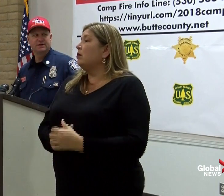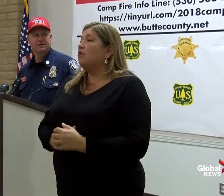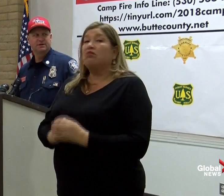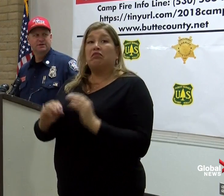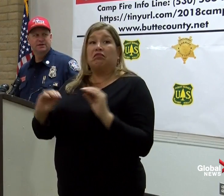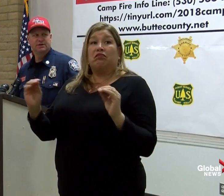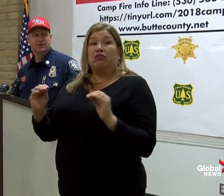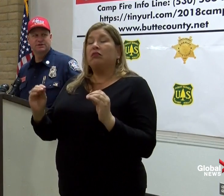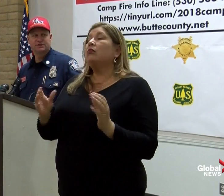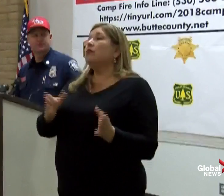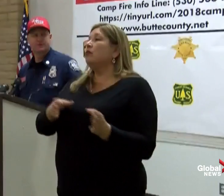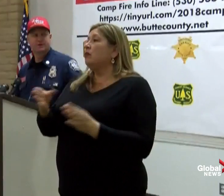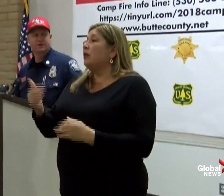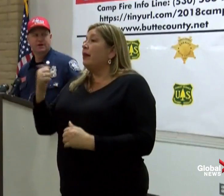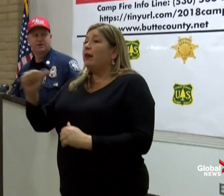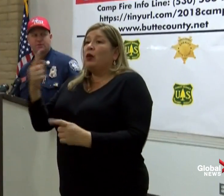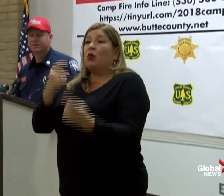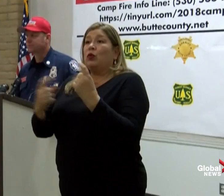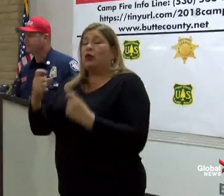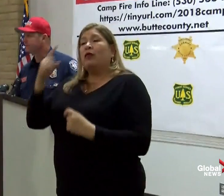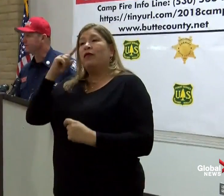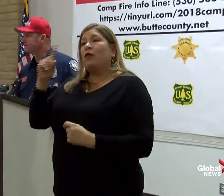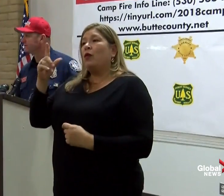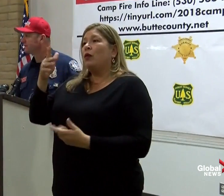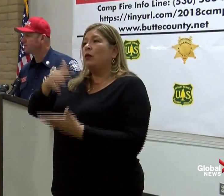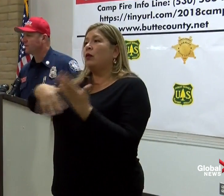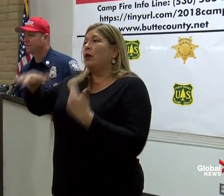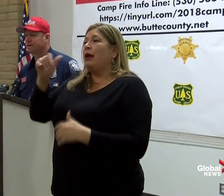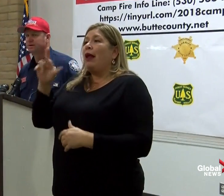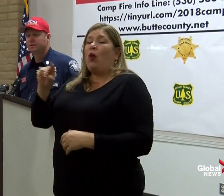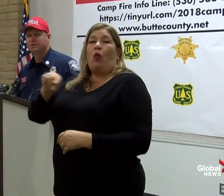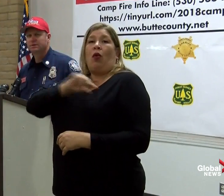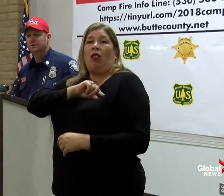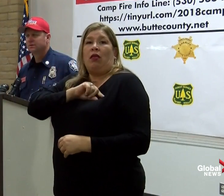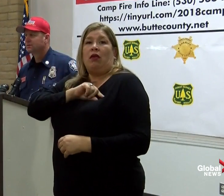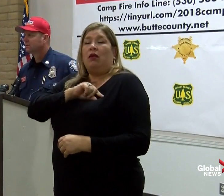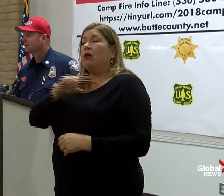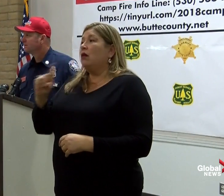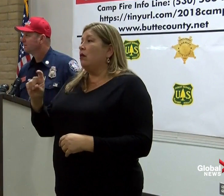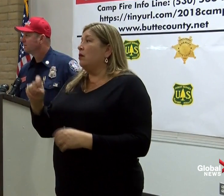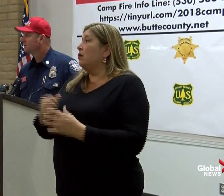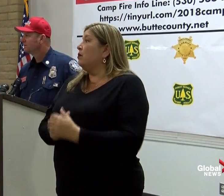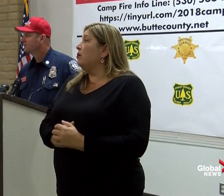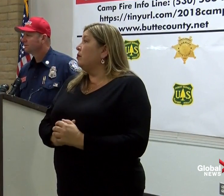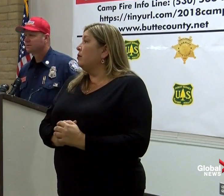Seeing none. Any questions for air resources, air quality?